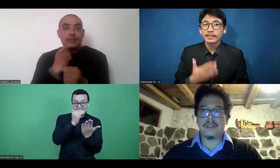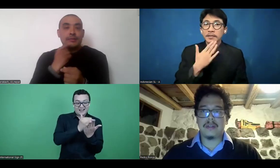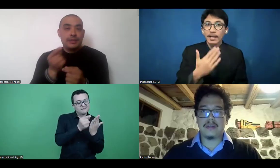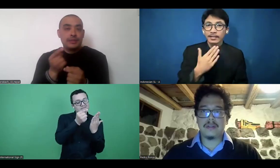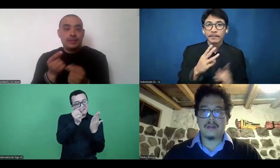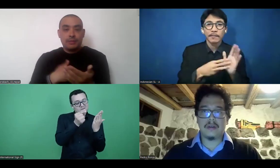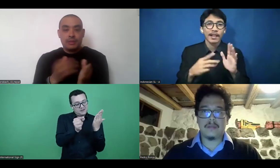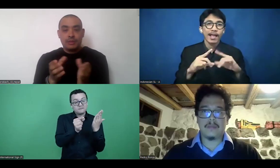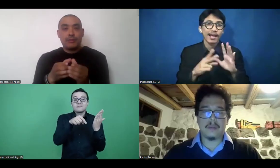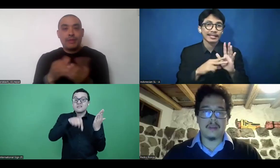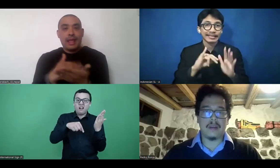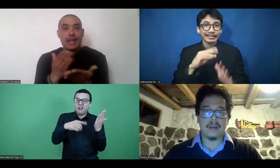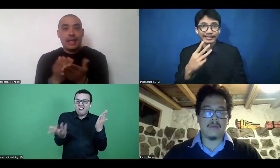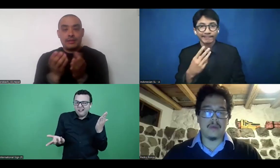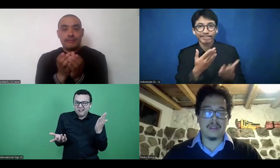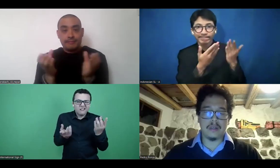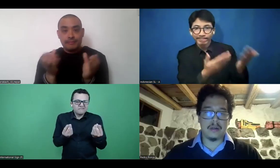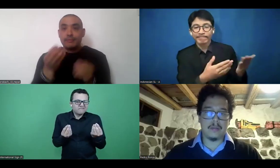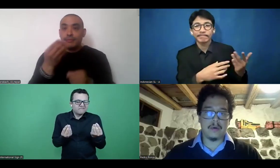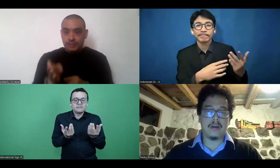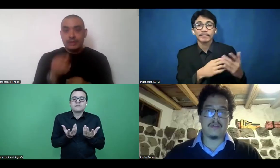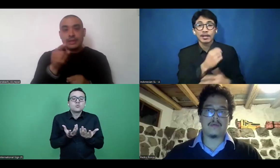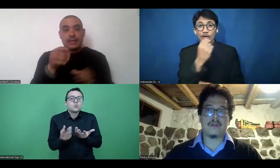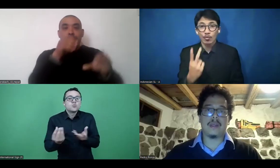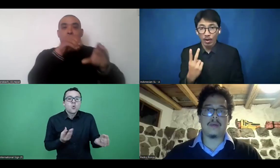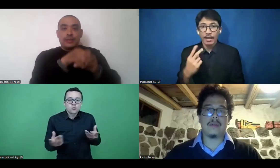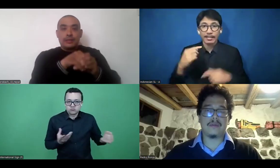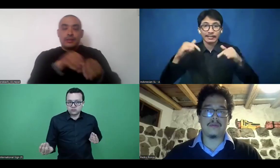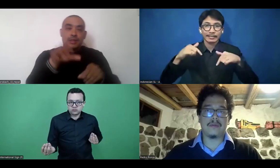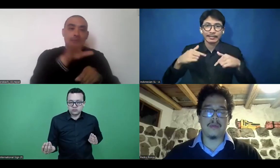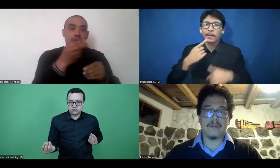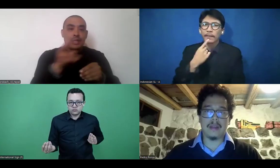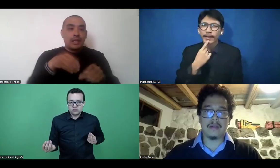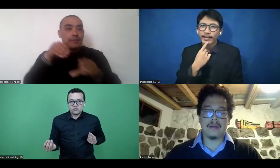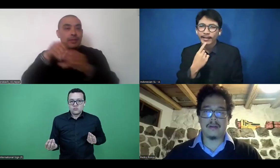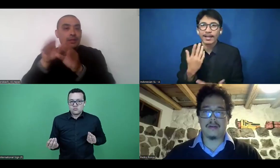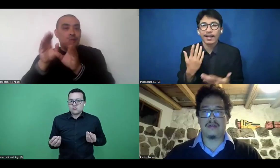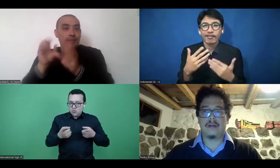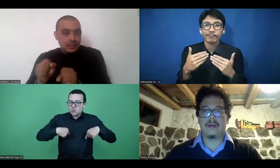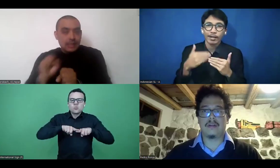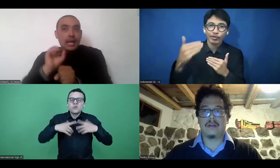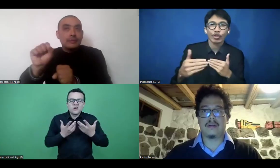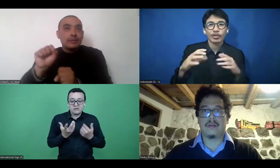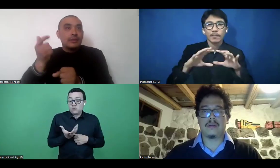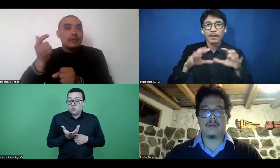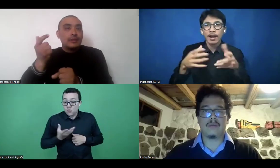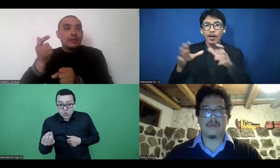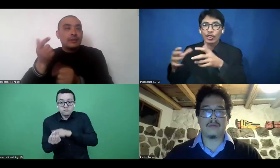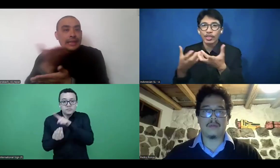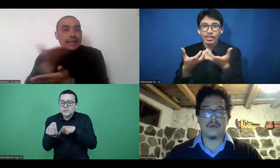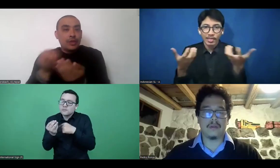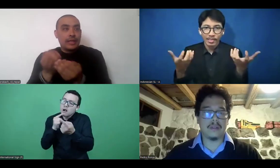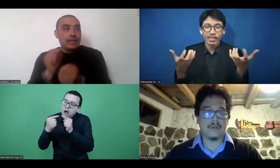breakout sessions in which all of us will be able to reflect on the